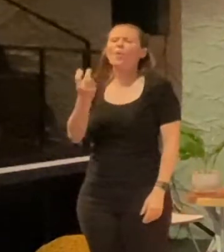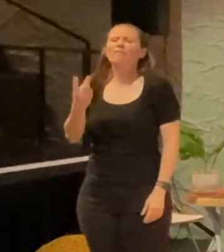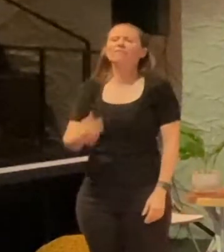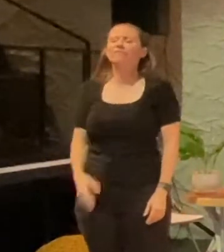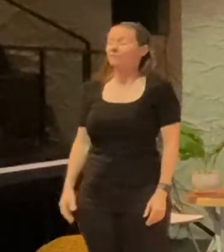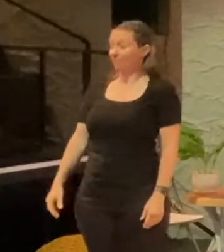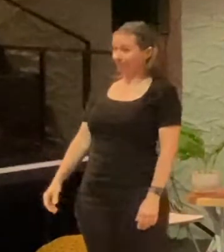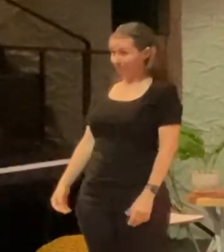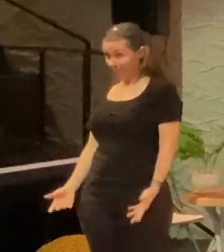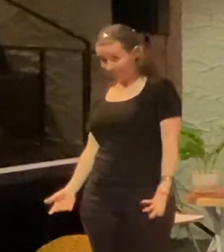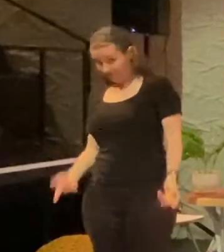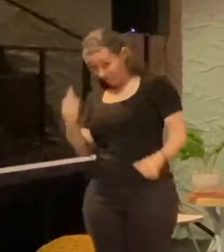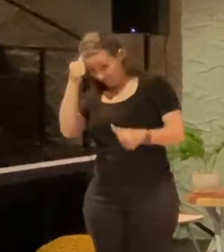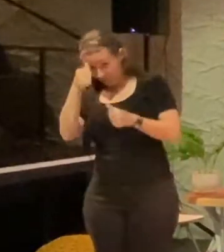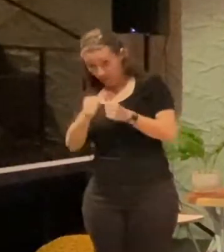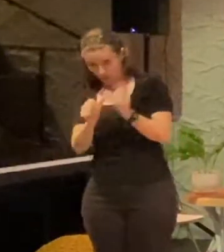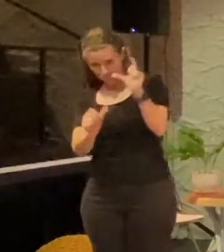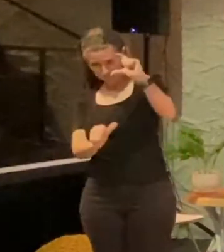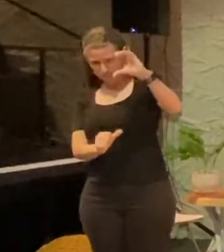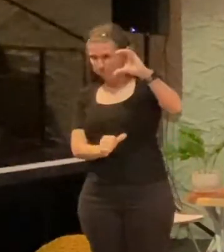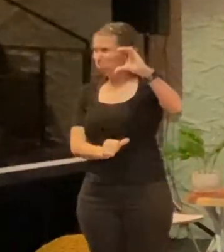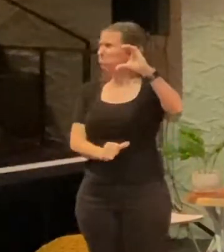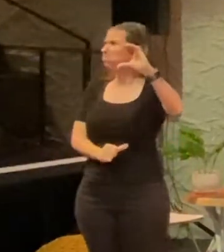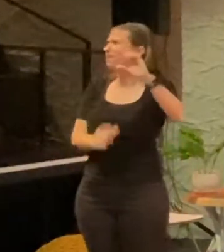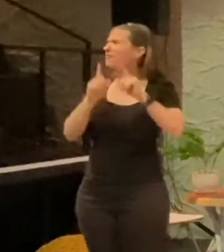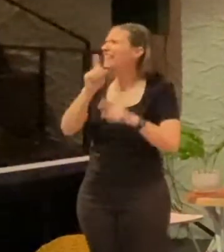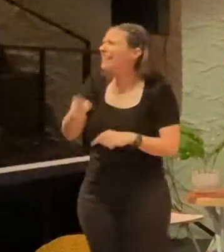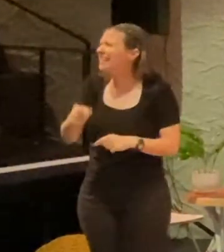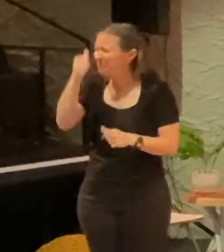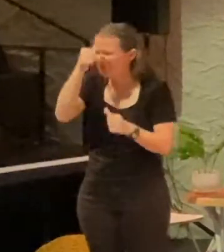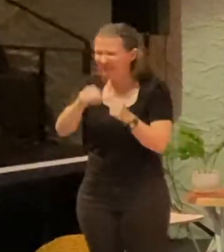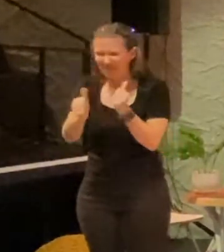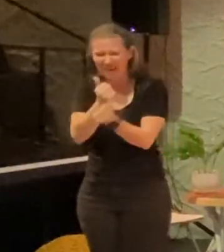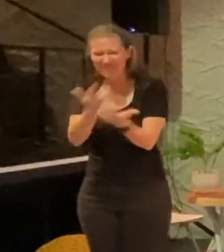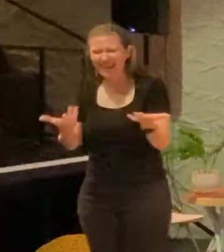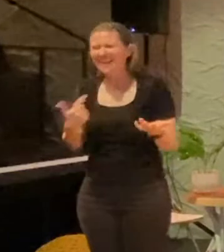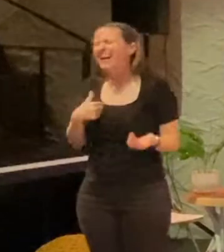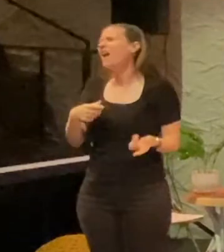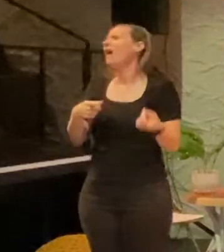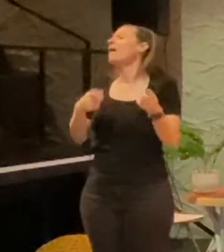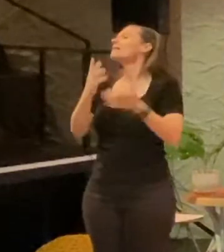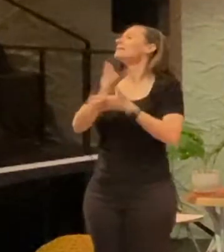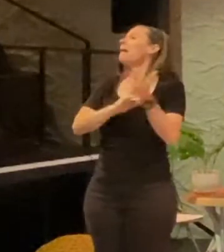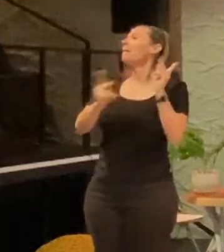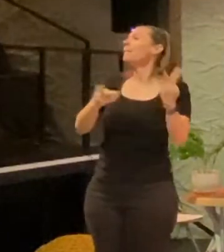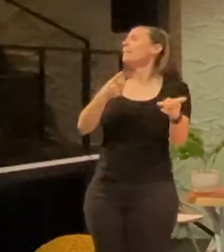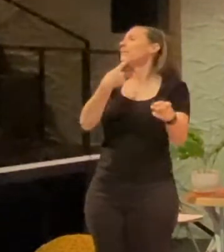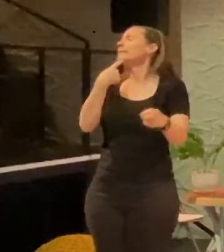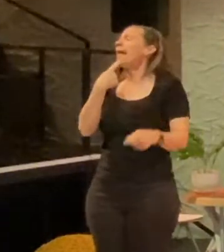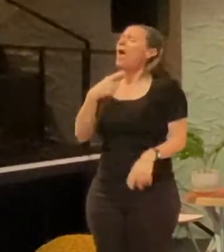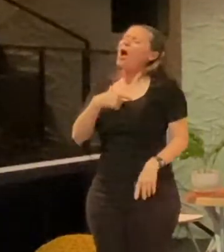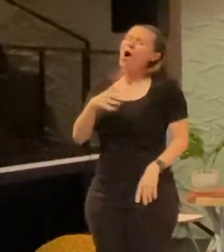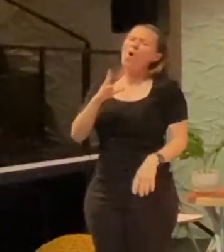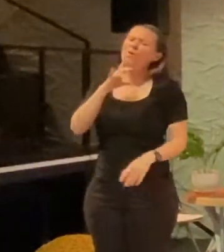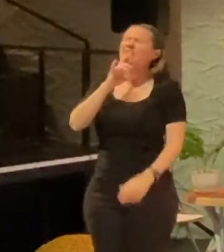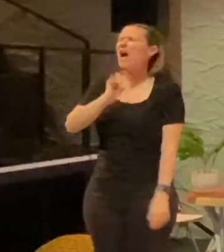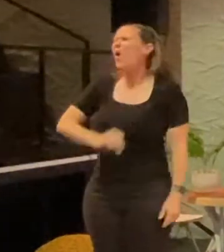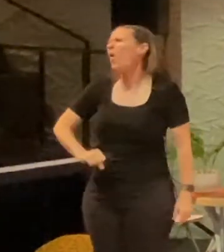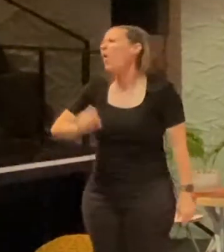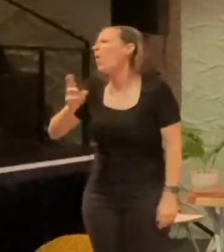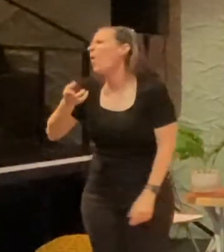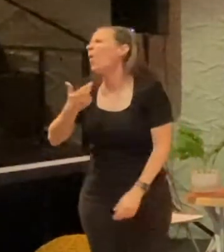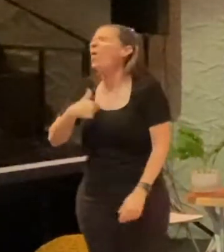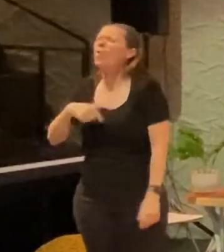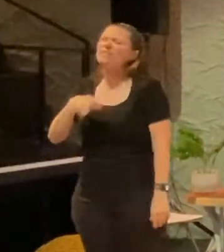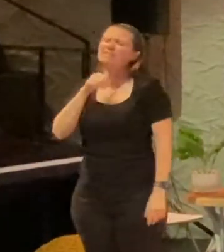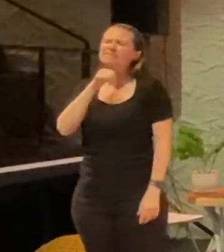okay. You remember the whole thing? Really? It's outdated, it's not intellectually challenging, or I'm bored